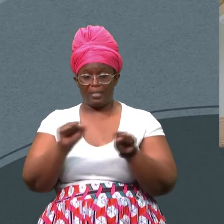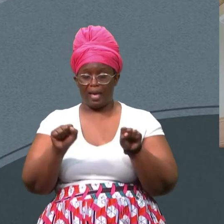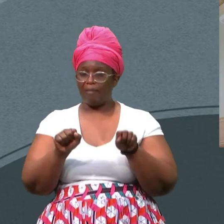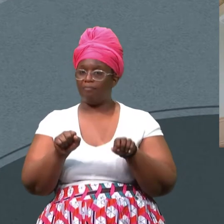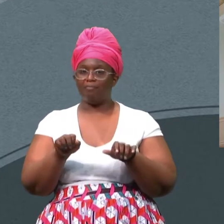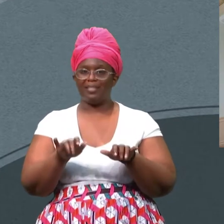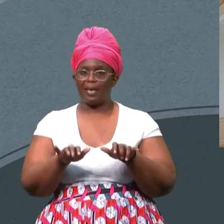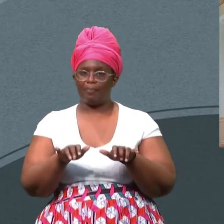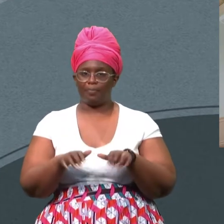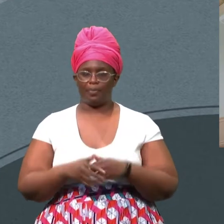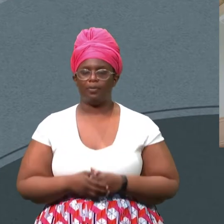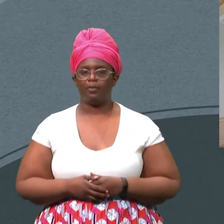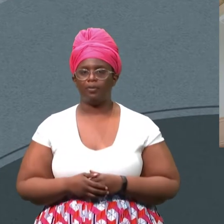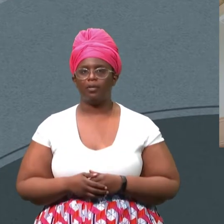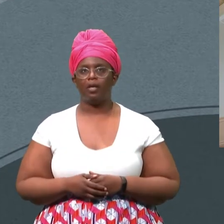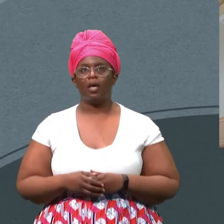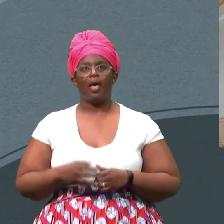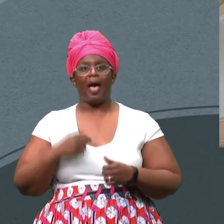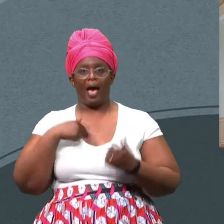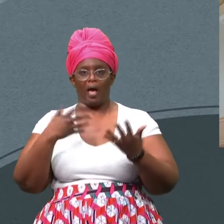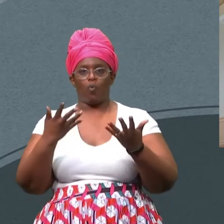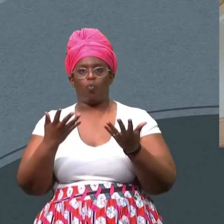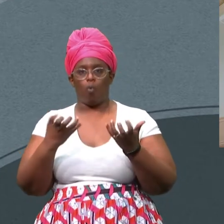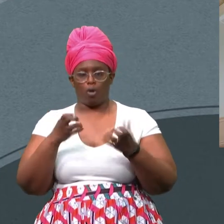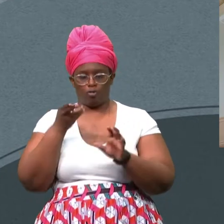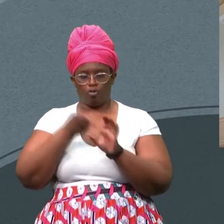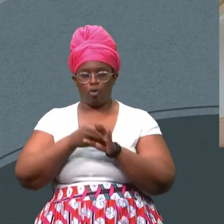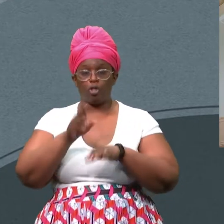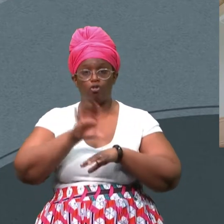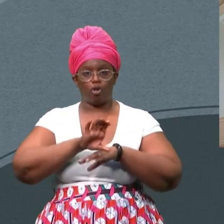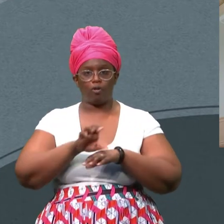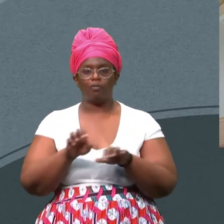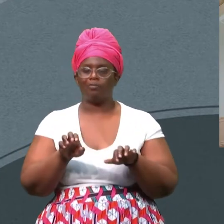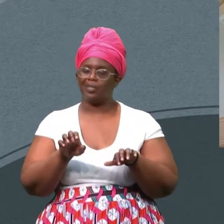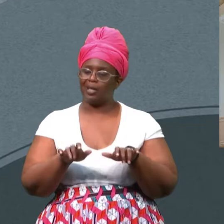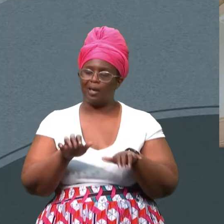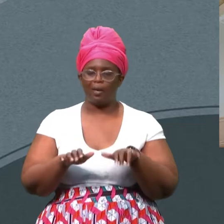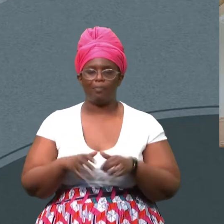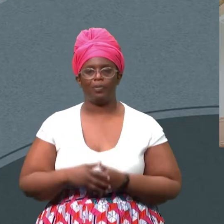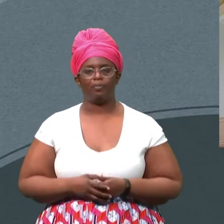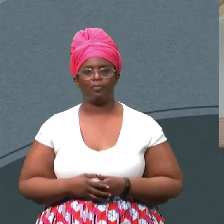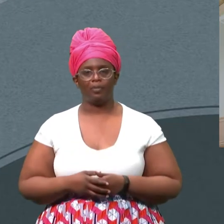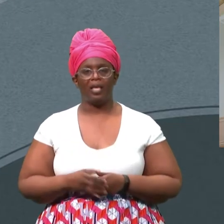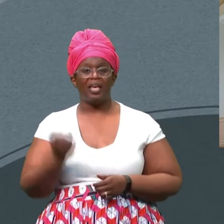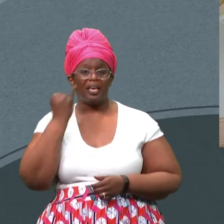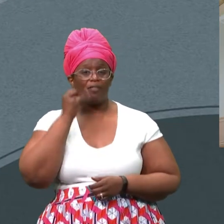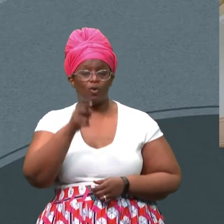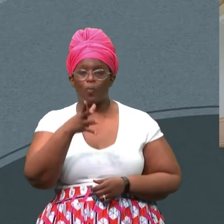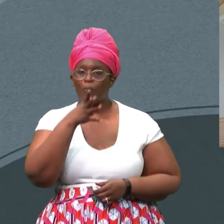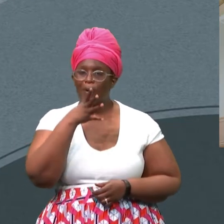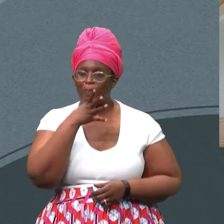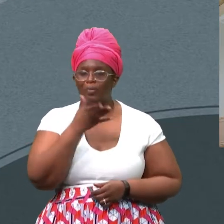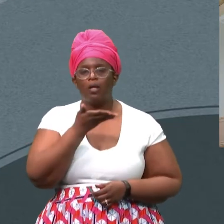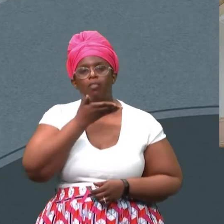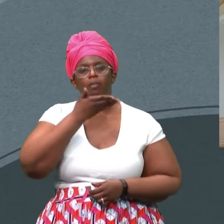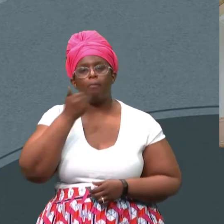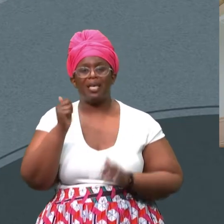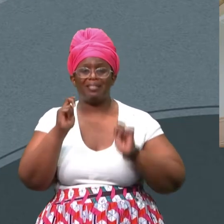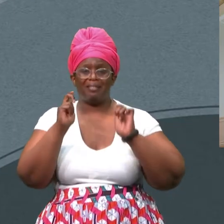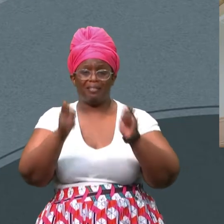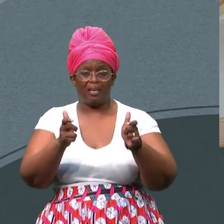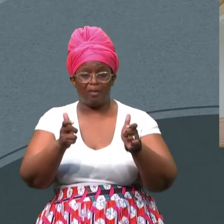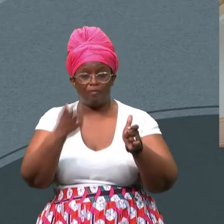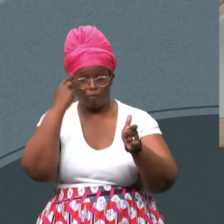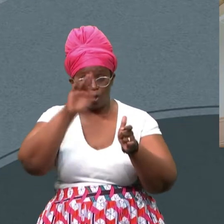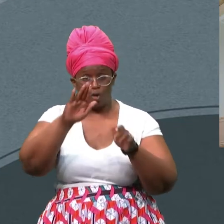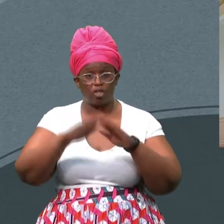prayer request. I want to join the church. Come on, we want you. We want you. We're receiving you right now. If you're a mother, the greatest gift you can ever give your children